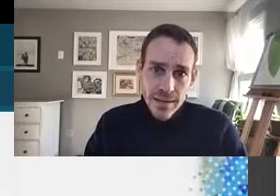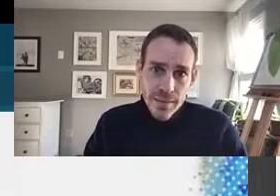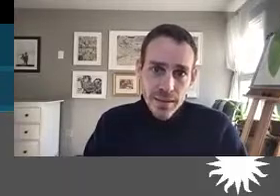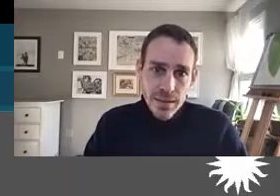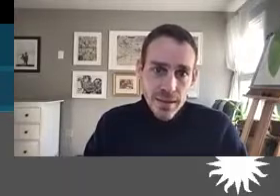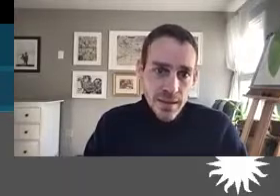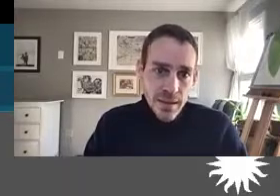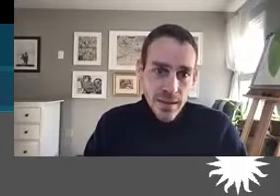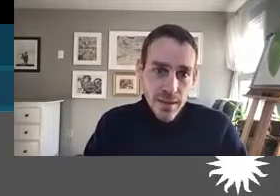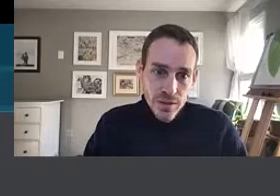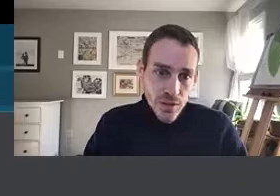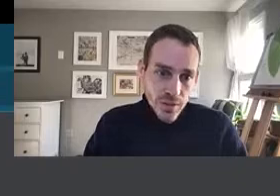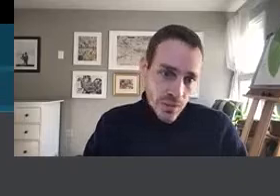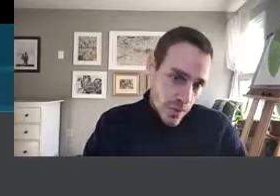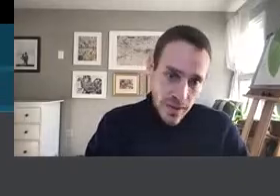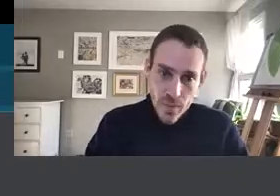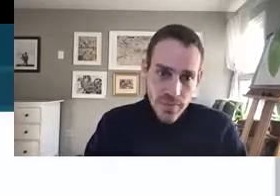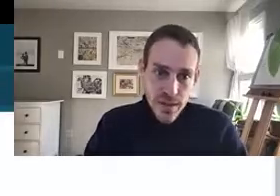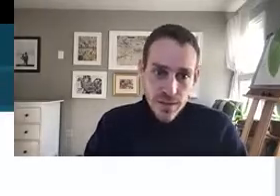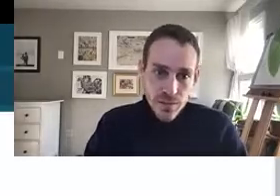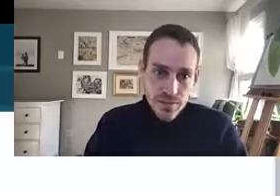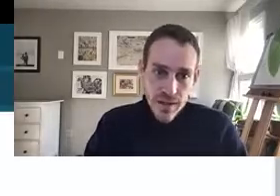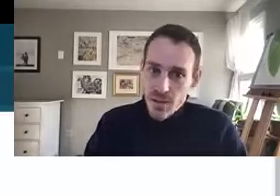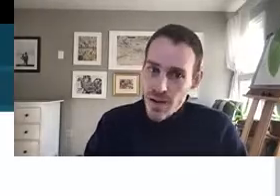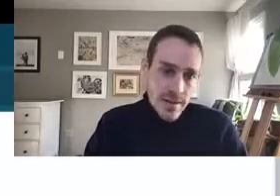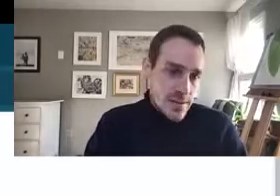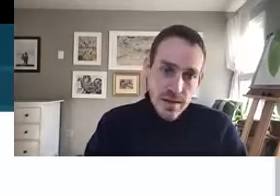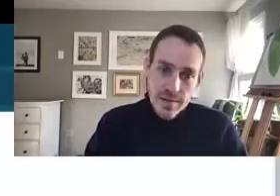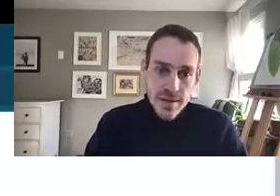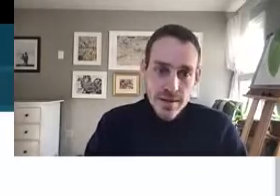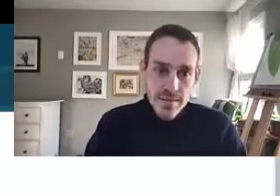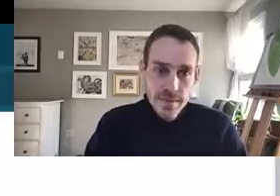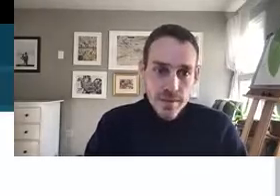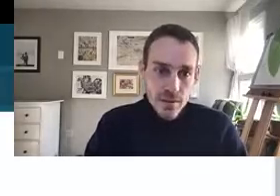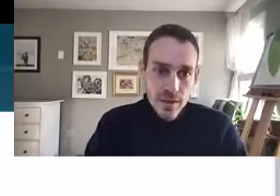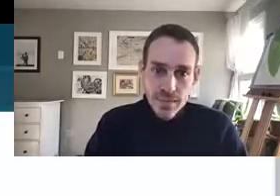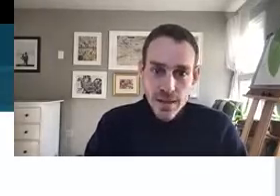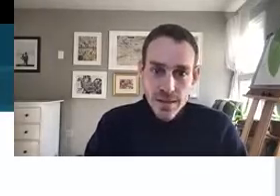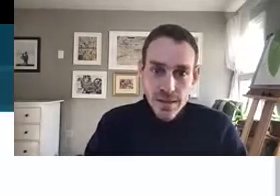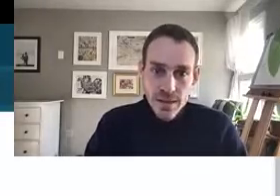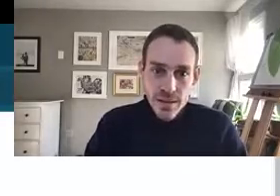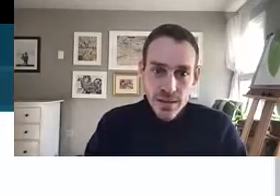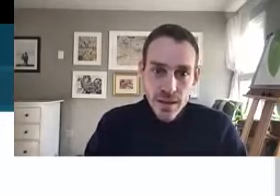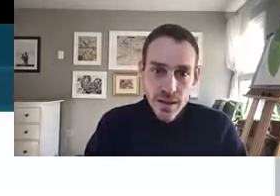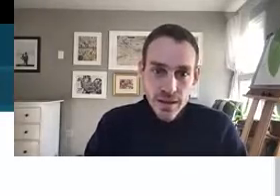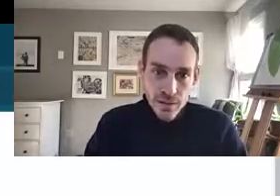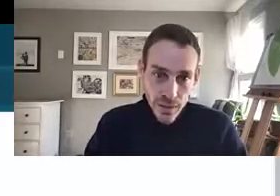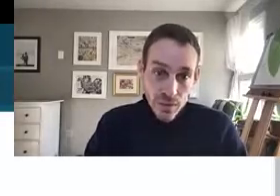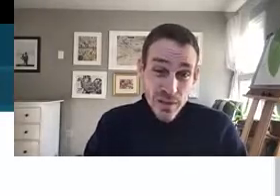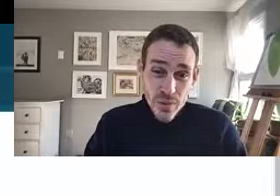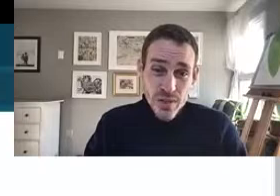Bat Lab. And so if you go to that website, you can find all kinds of stuff that her lab does.